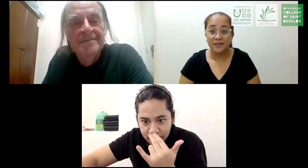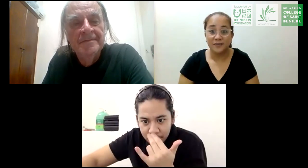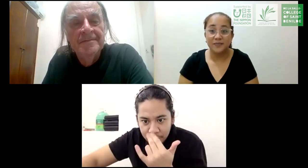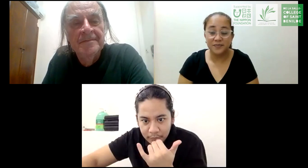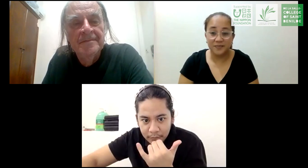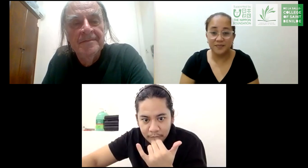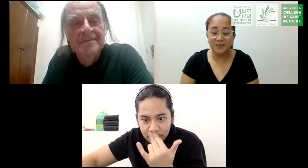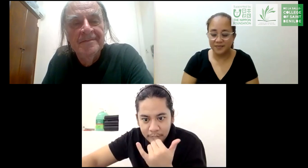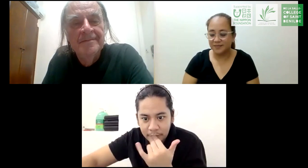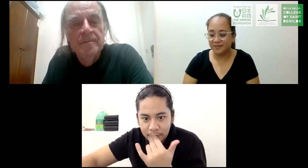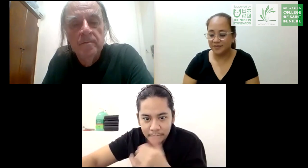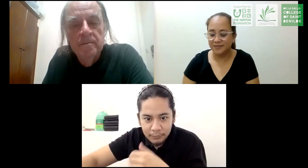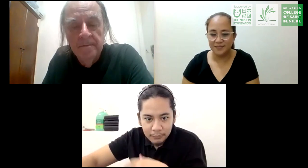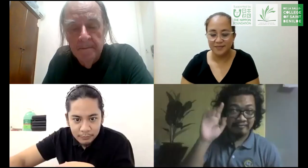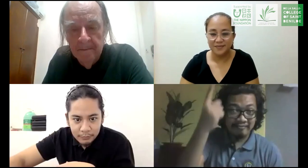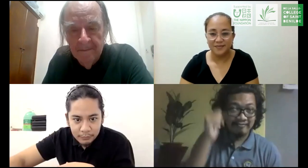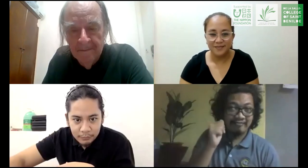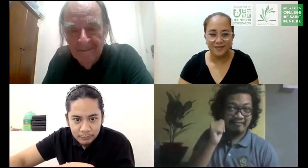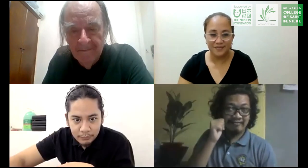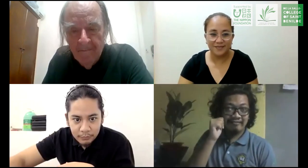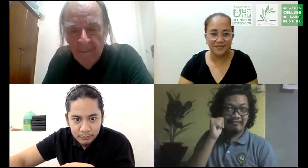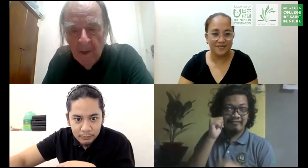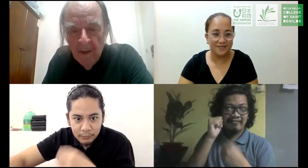all right, this is Nat.